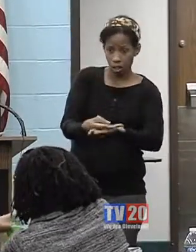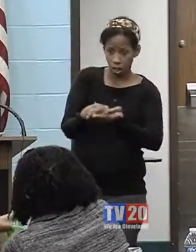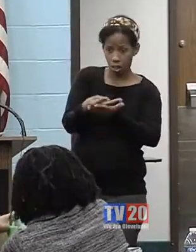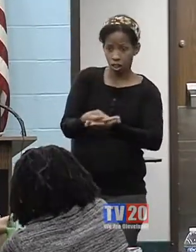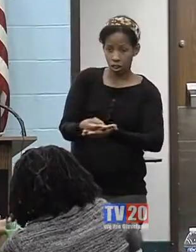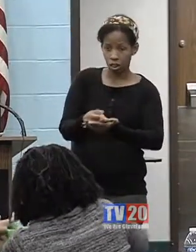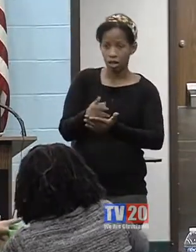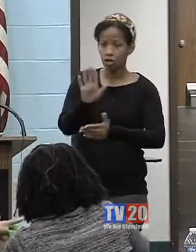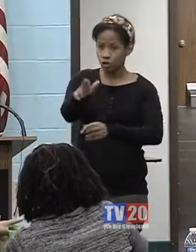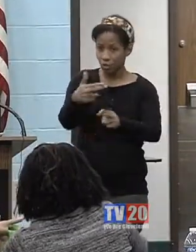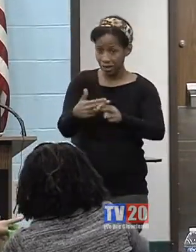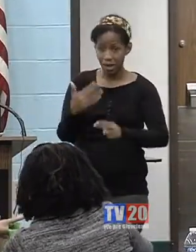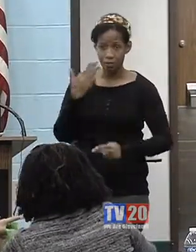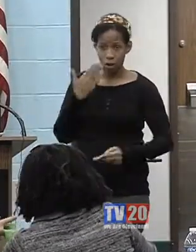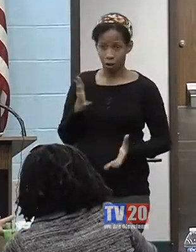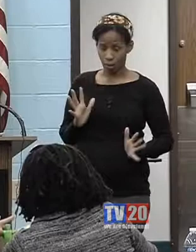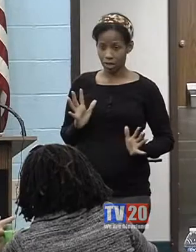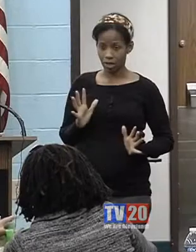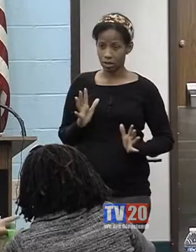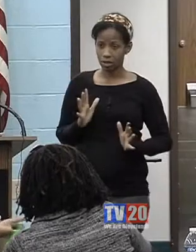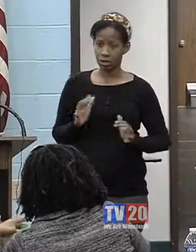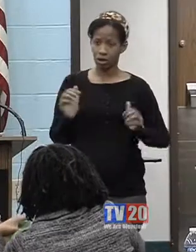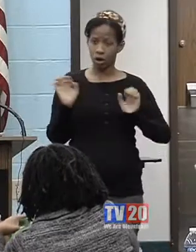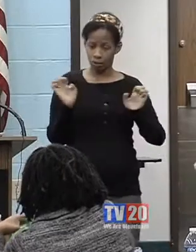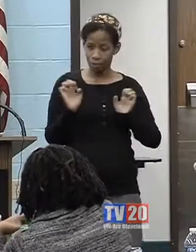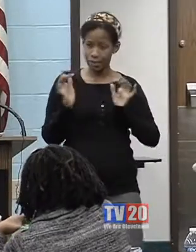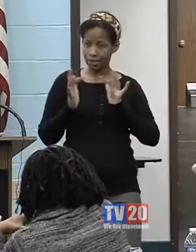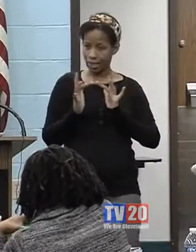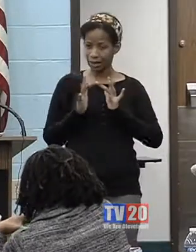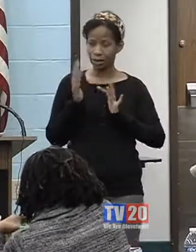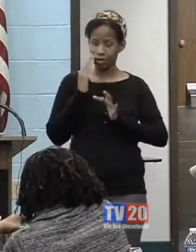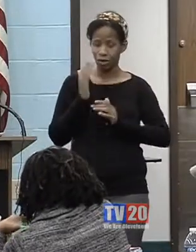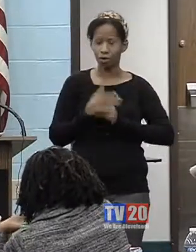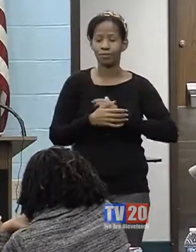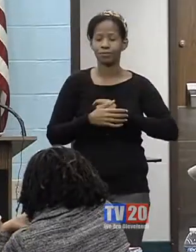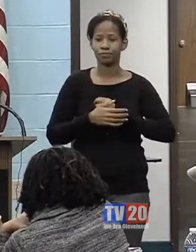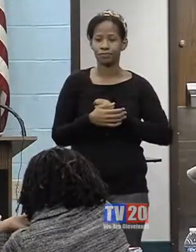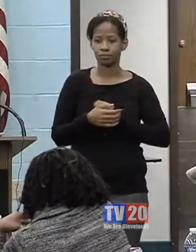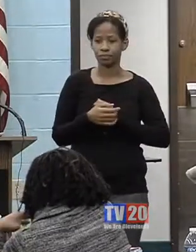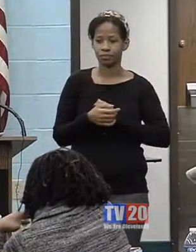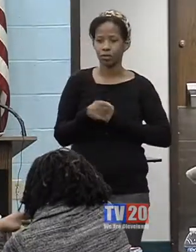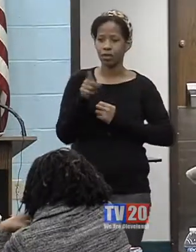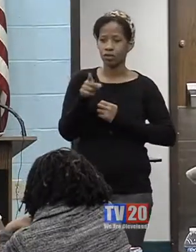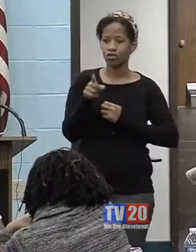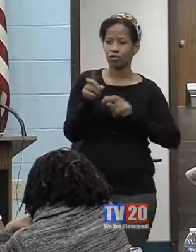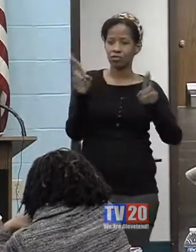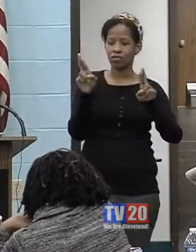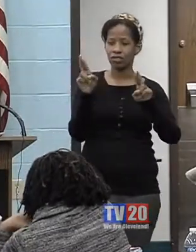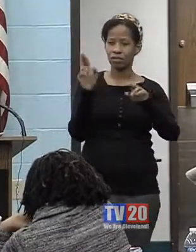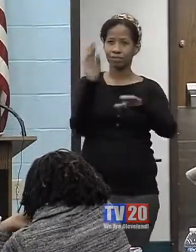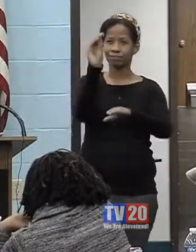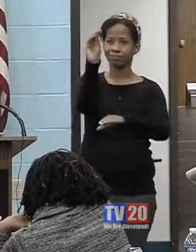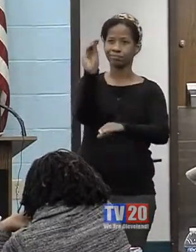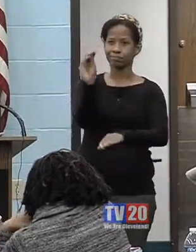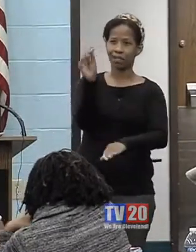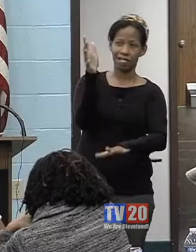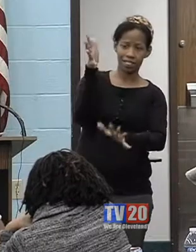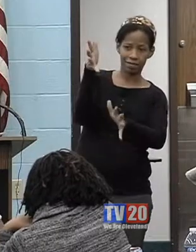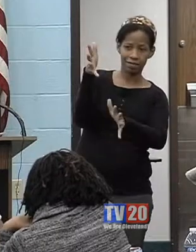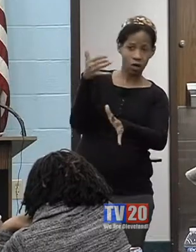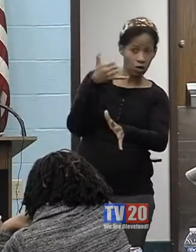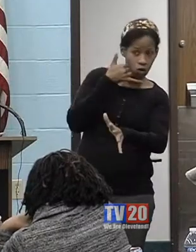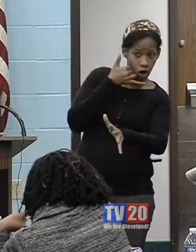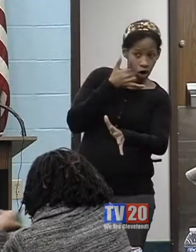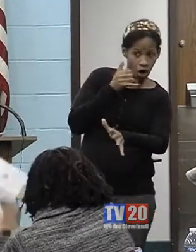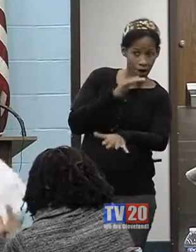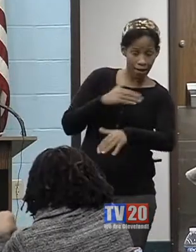they're going to know your name, they're going to know your emergency contact, they're going to know, because you put it on this sheet, who we should call